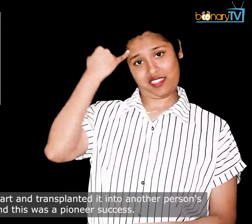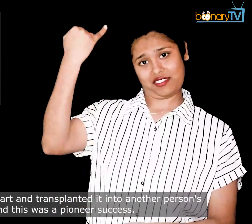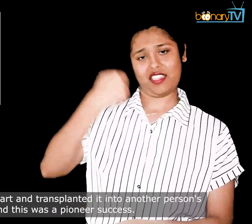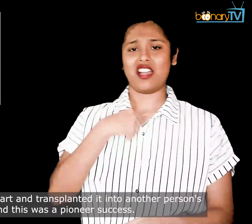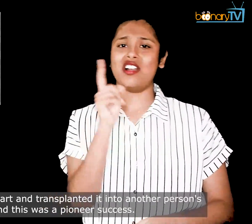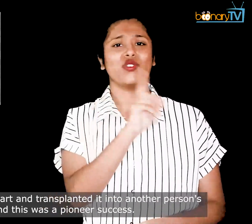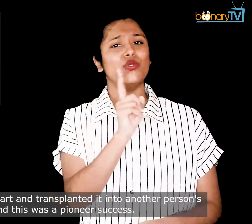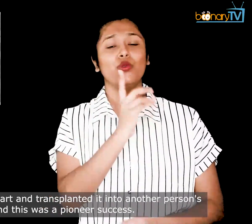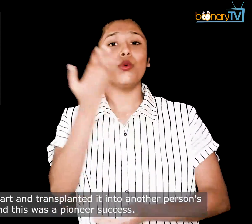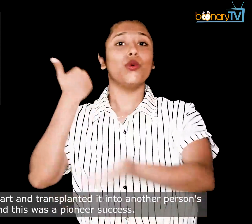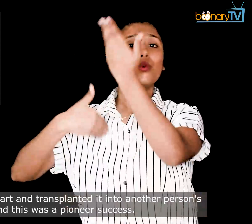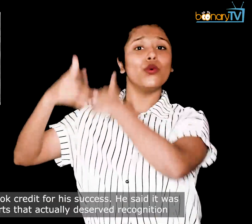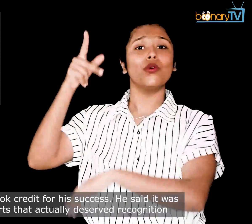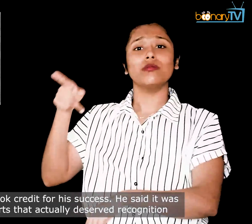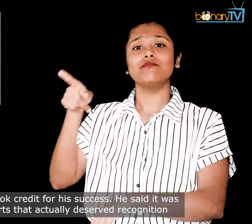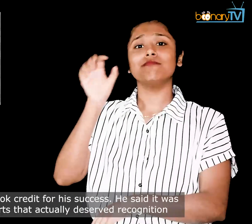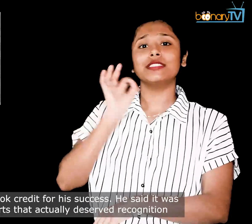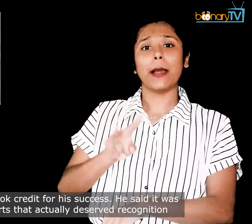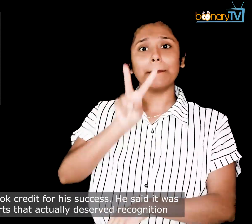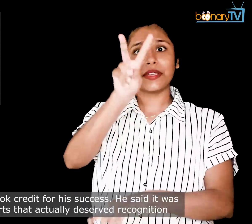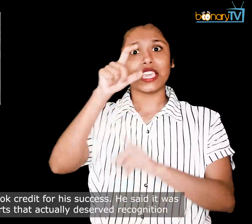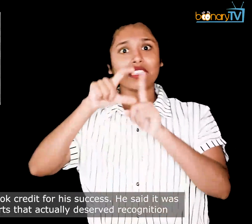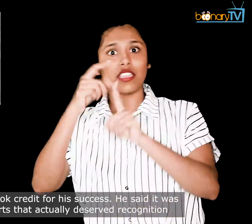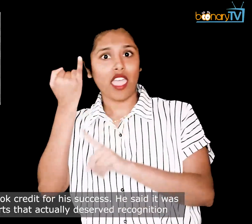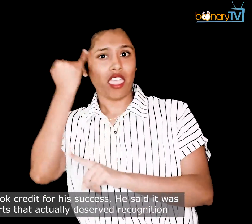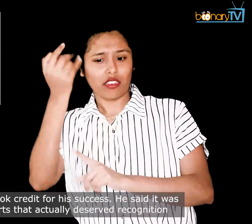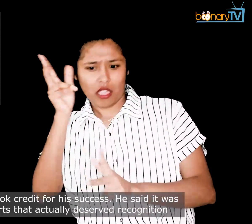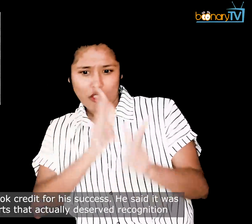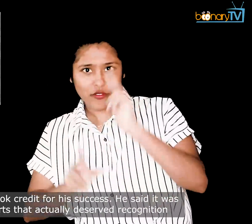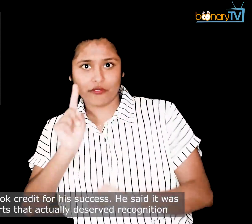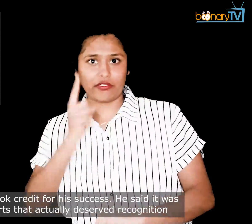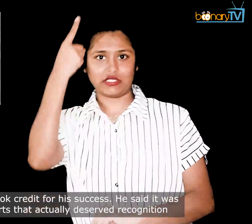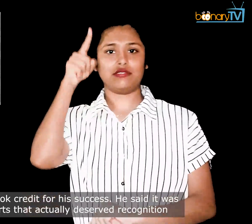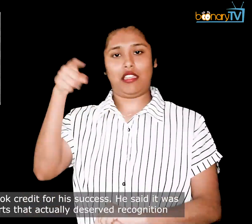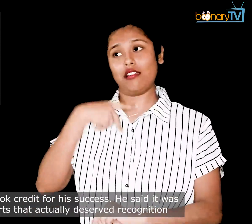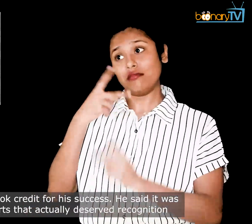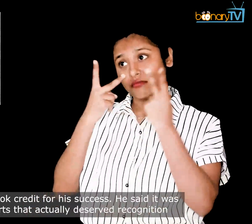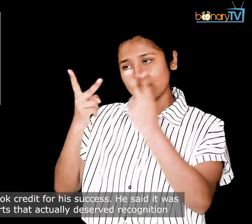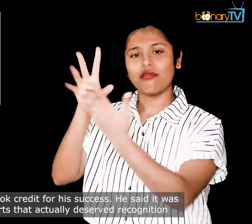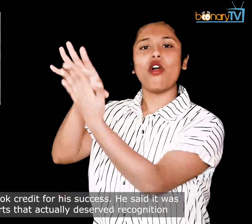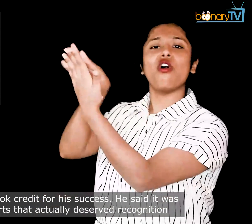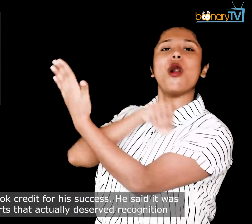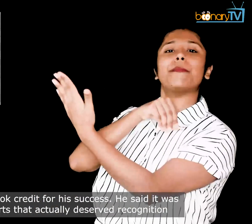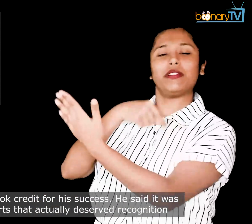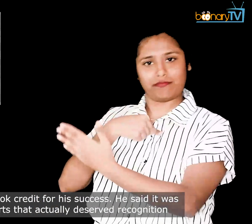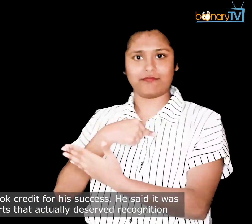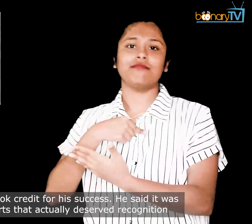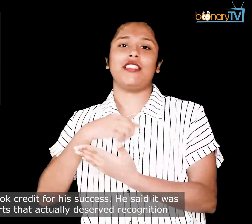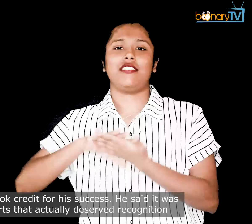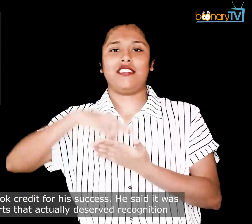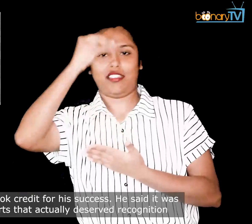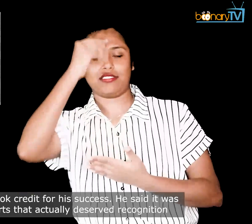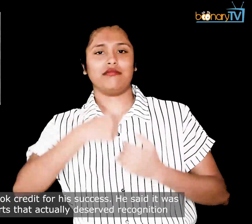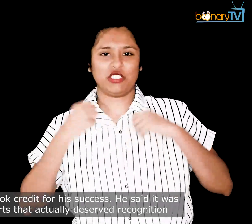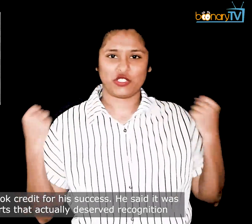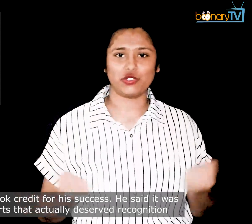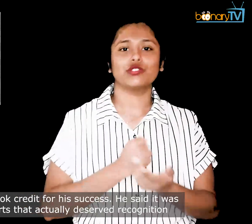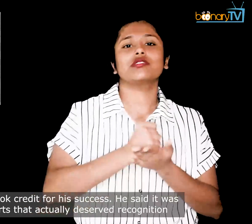pioneer success. Bernard never took credit for his success. He said it was Vladimir's efforts that had actually